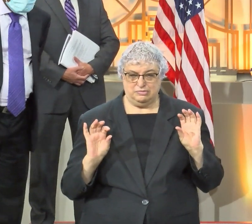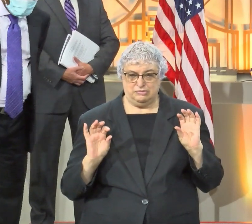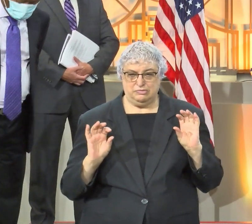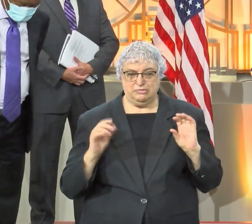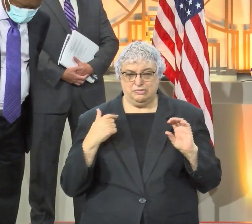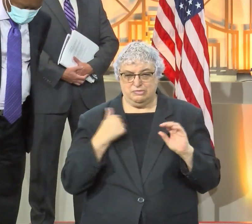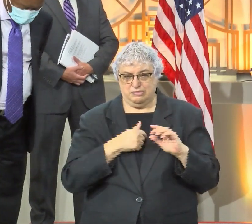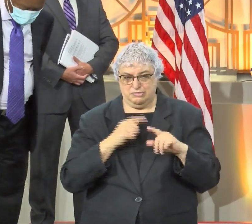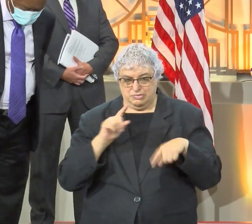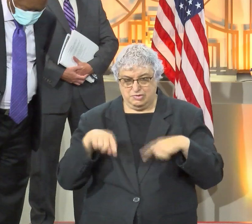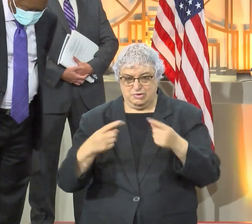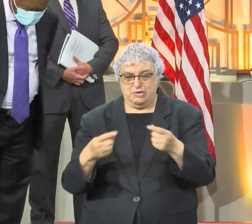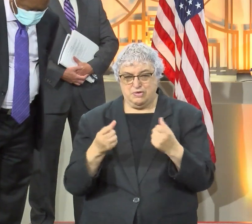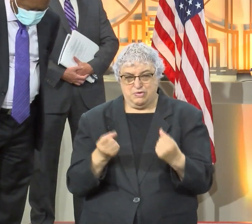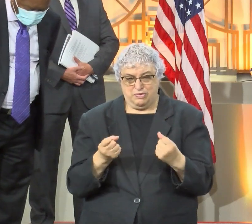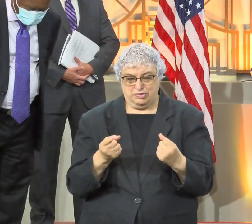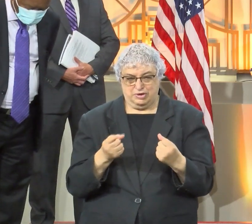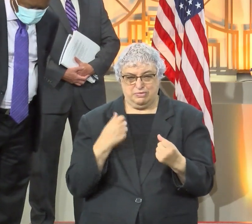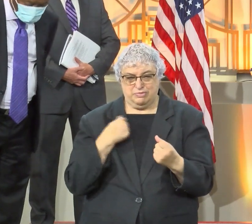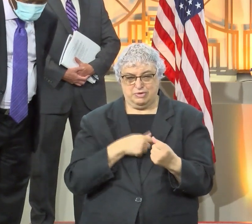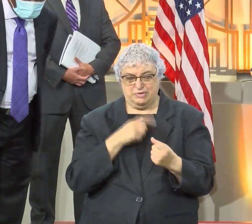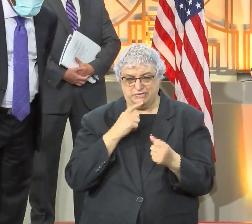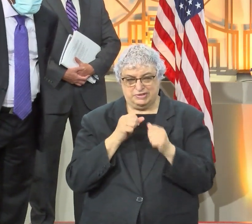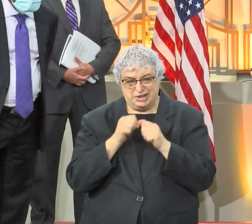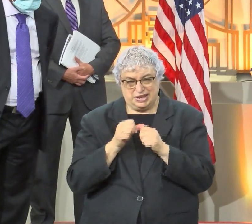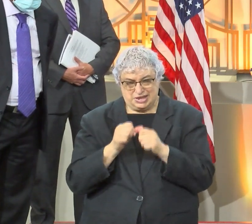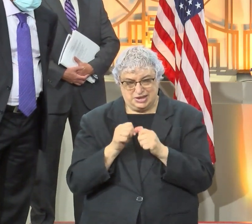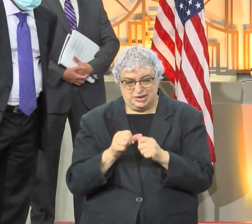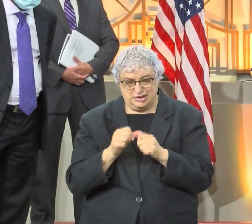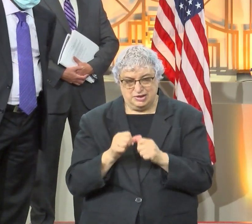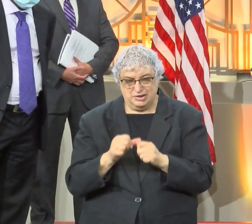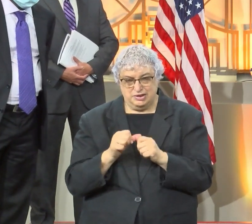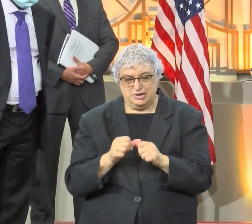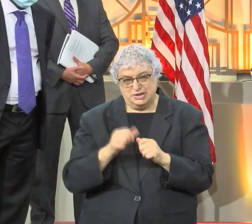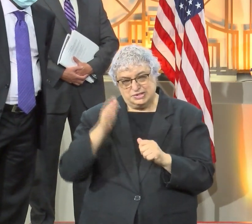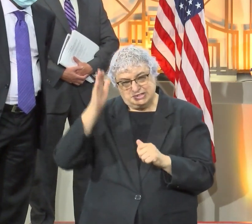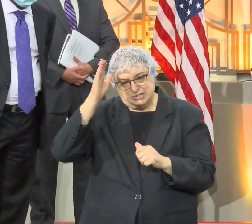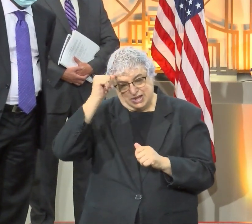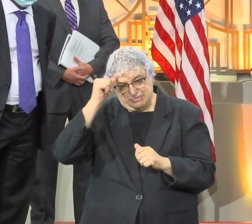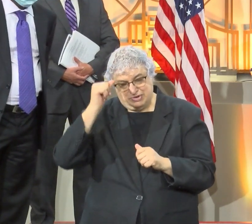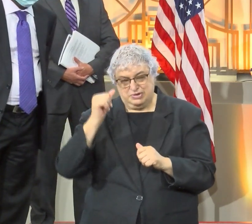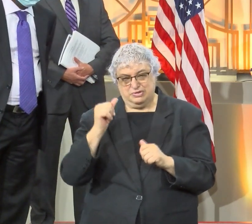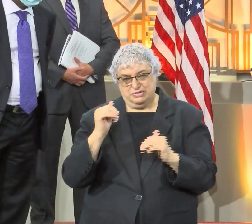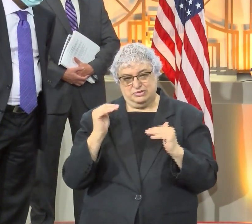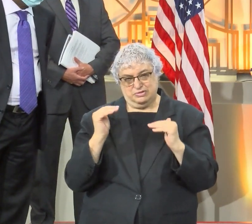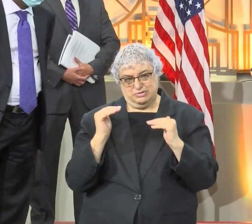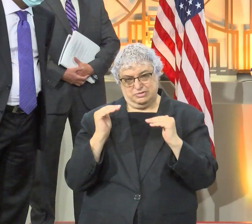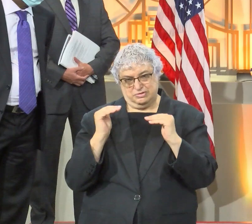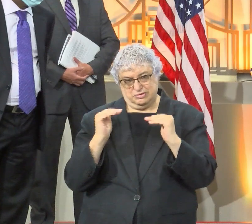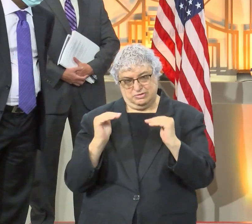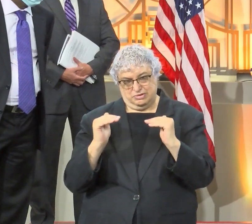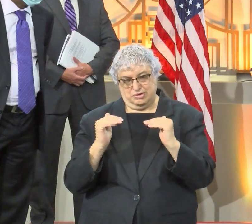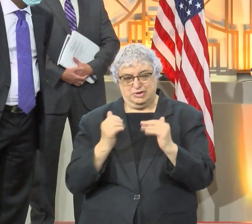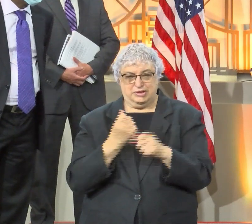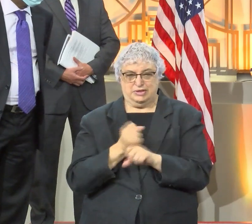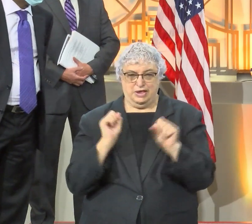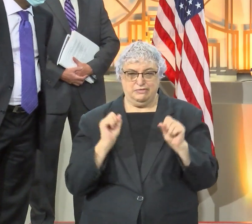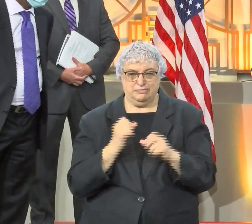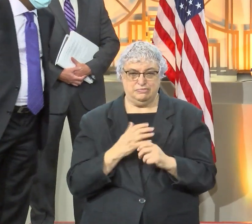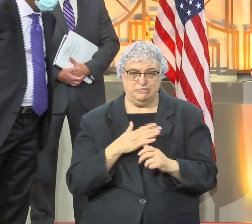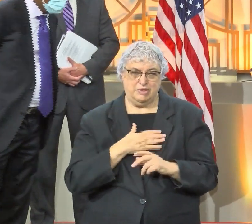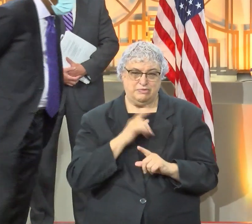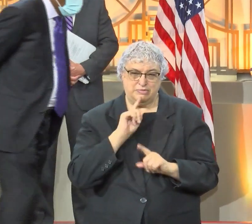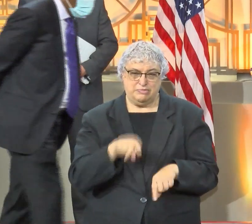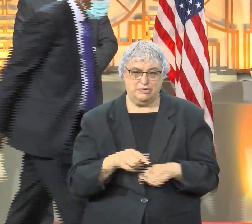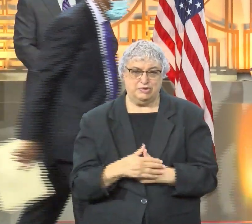right direction. We're holding what we have, but we have to continue being vigilant and being diligent in our safety approaches. That's my report.